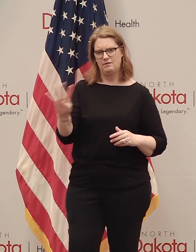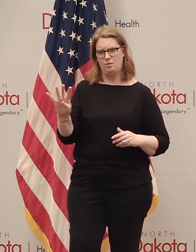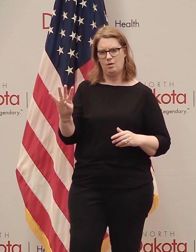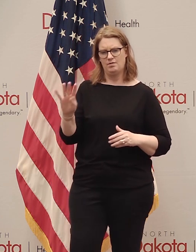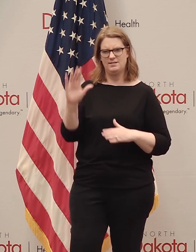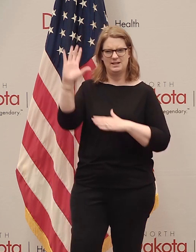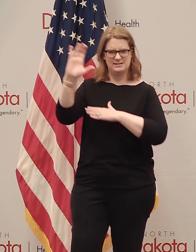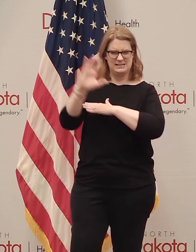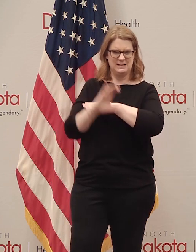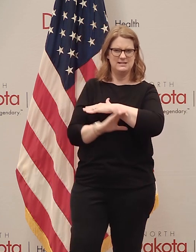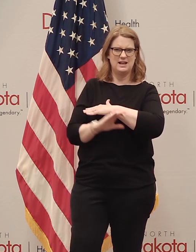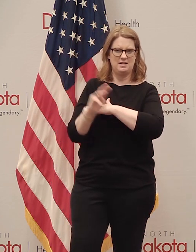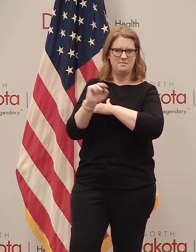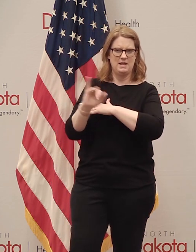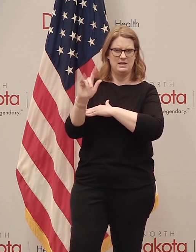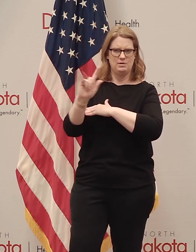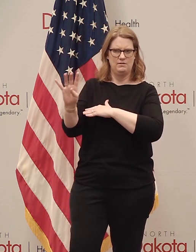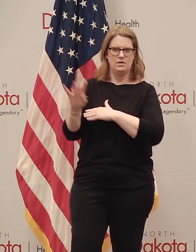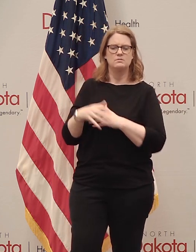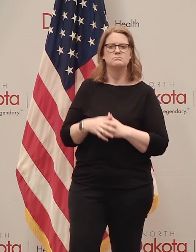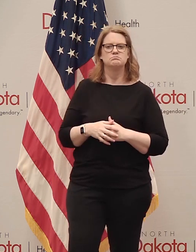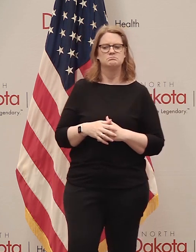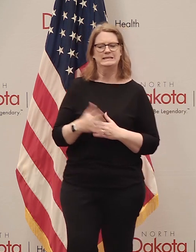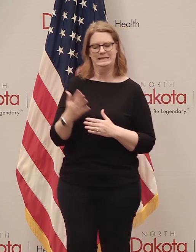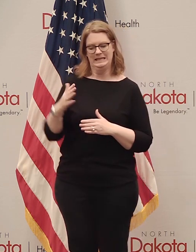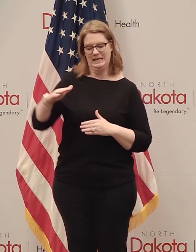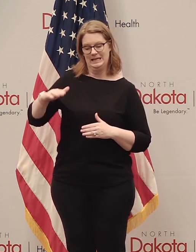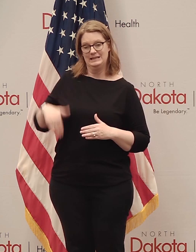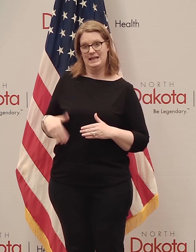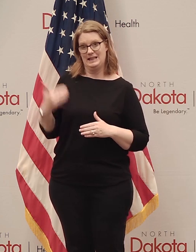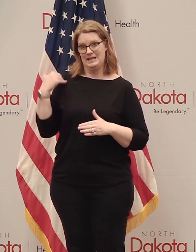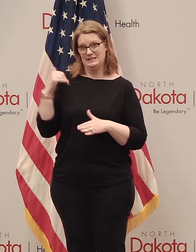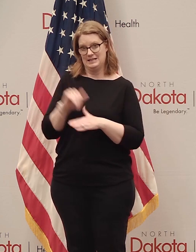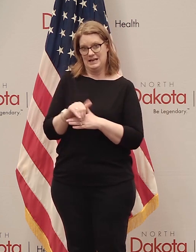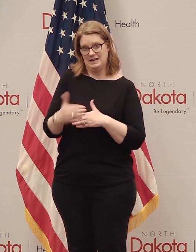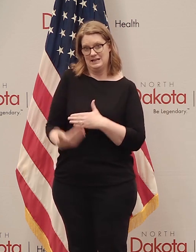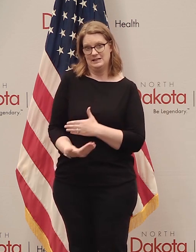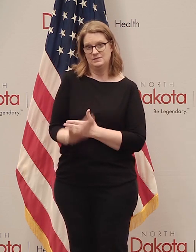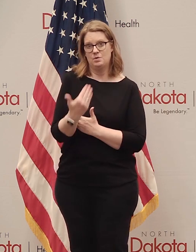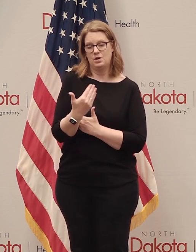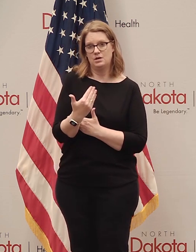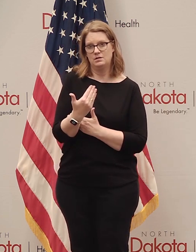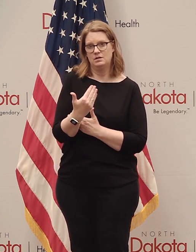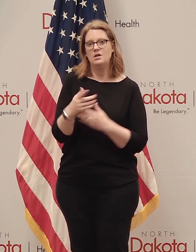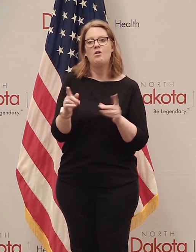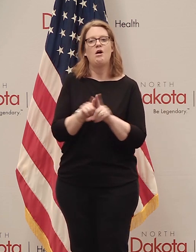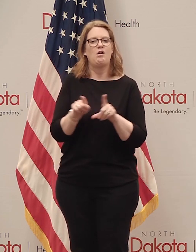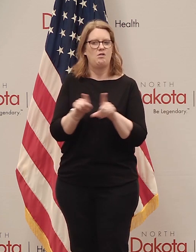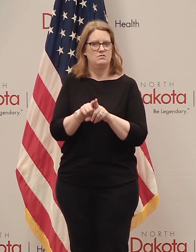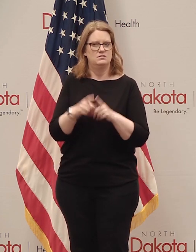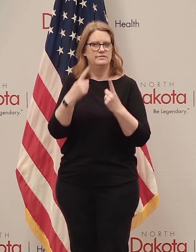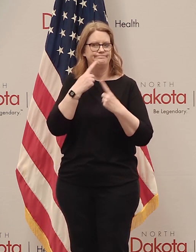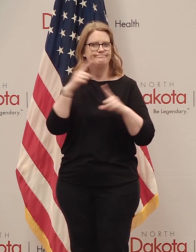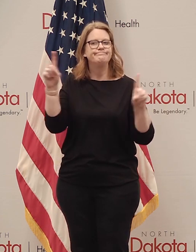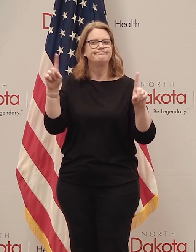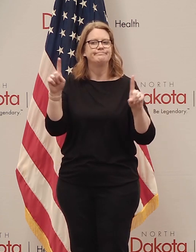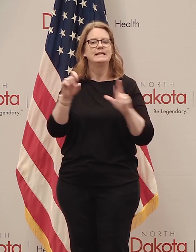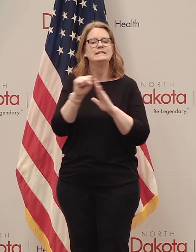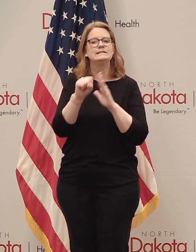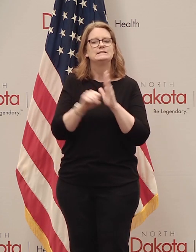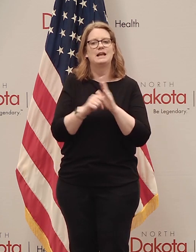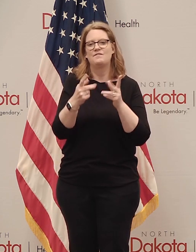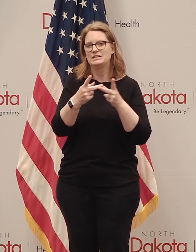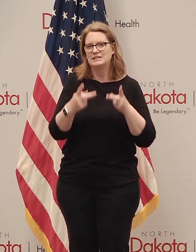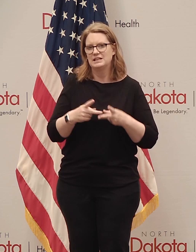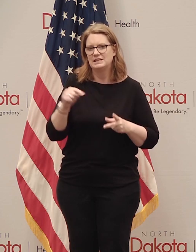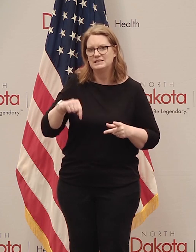in compliance with this, late last night and early this morning, I also issued a proclamation for state facilities in North